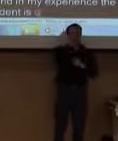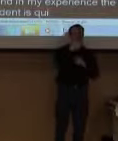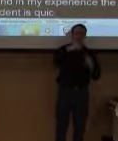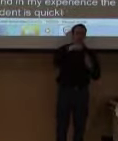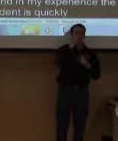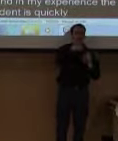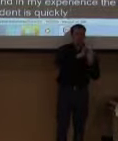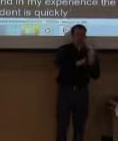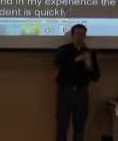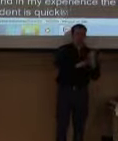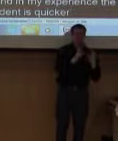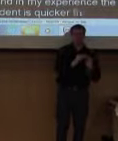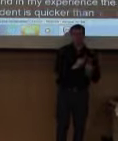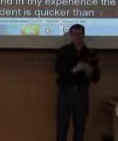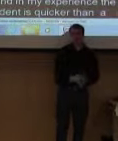session.